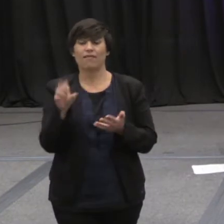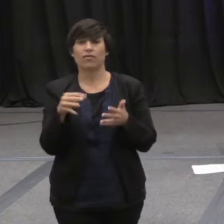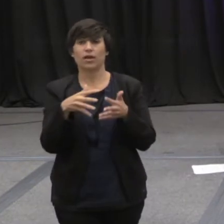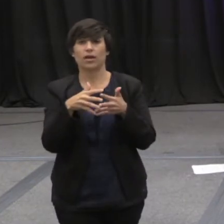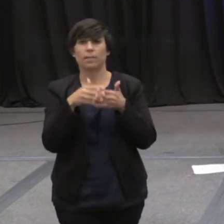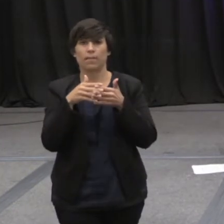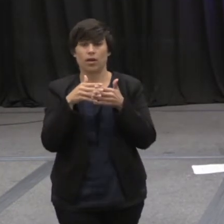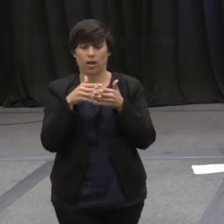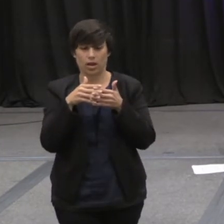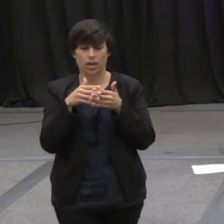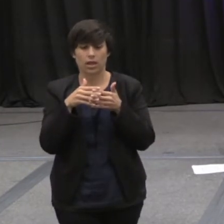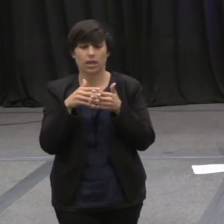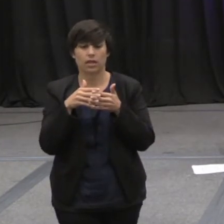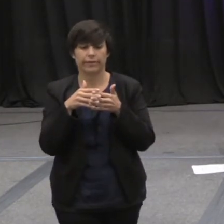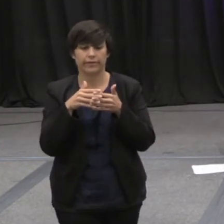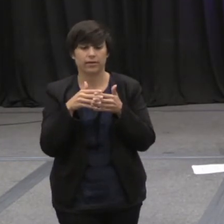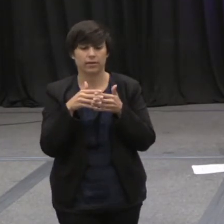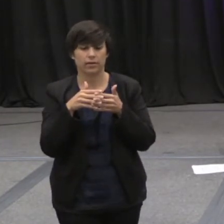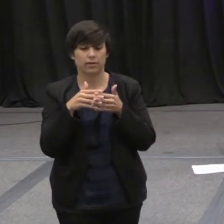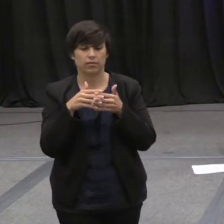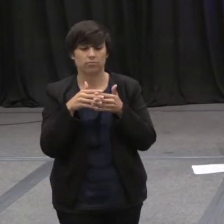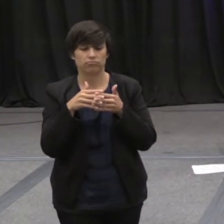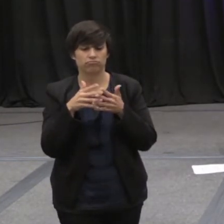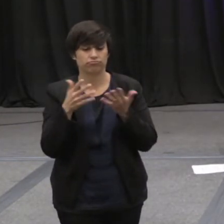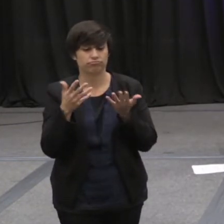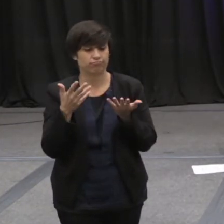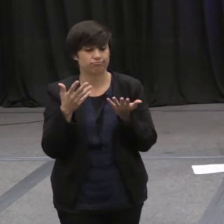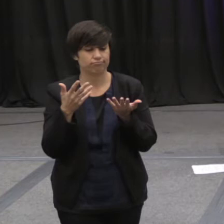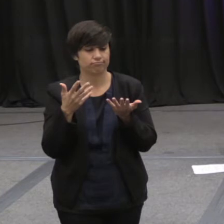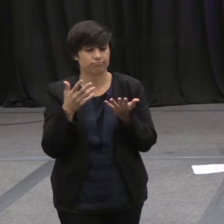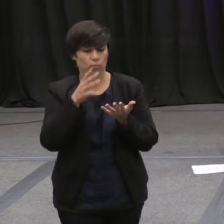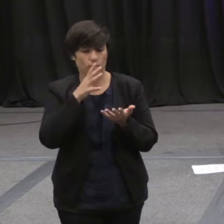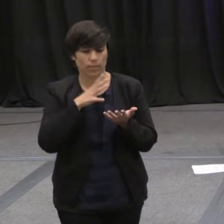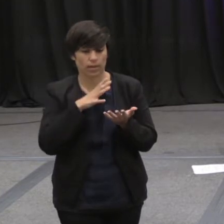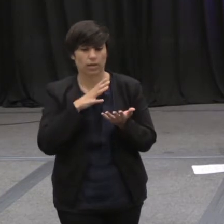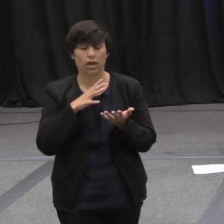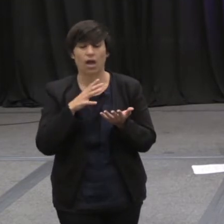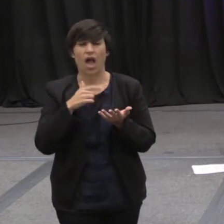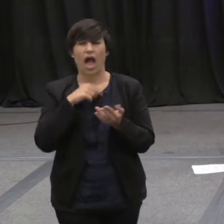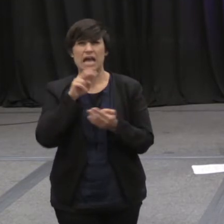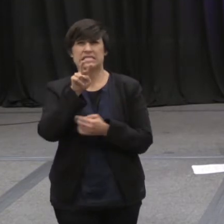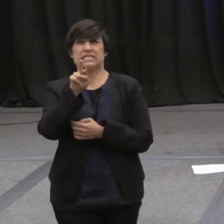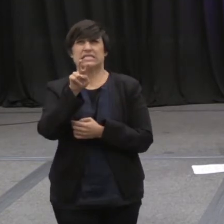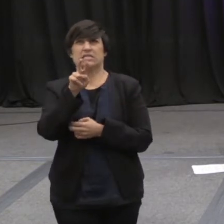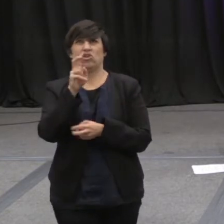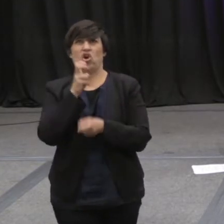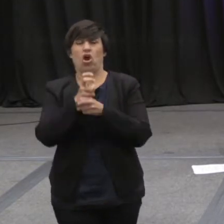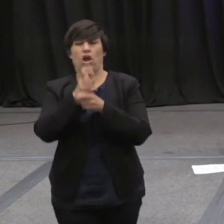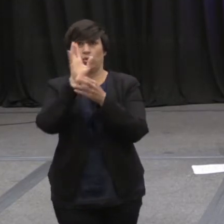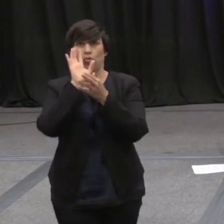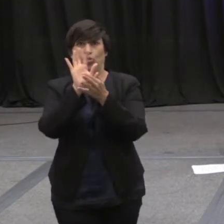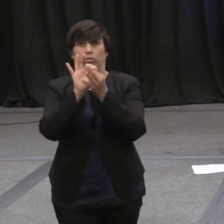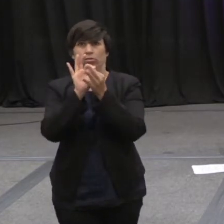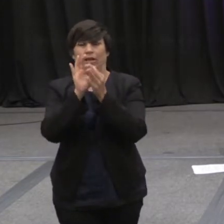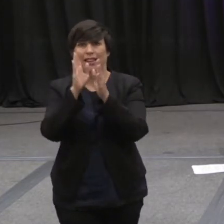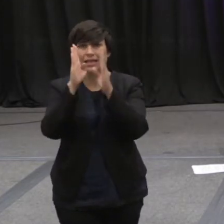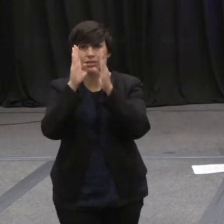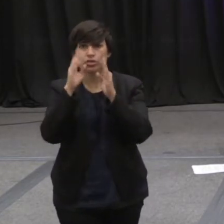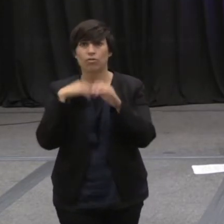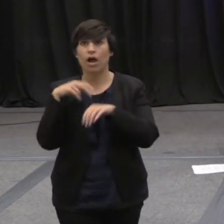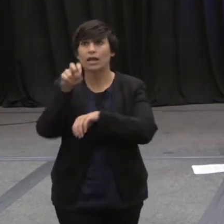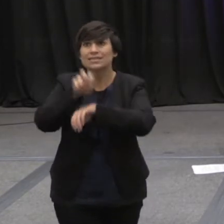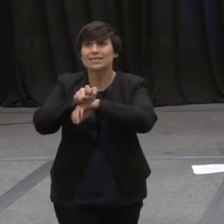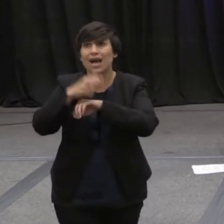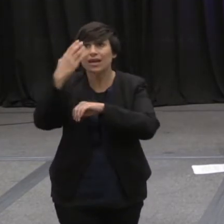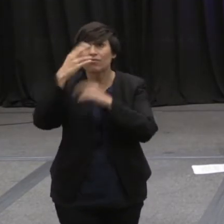felt you were getting a little hard for me to listen to, and this is how I stay present. So I did it to stay present and to